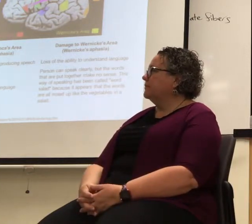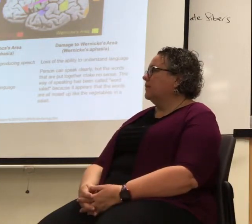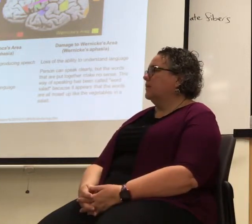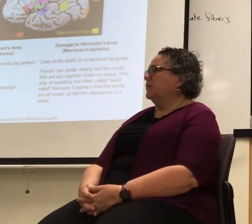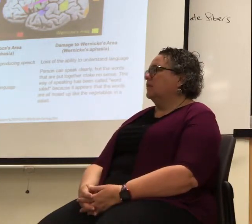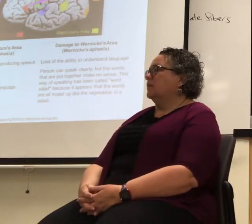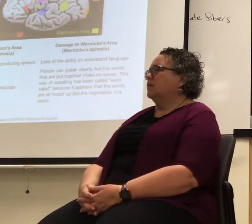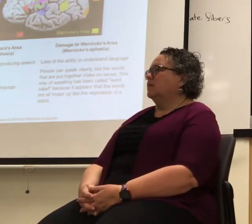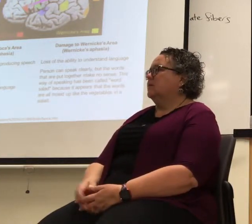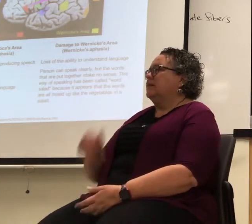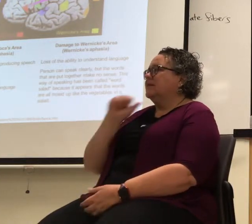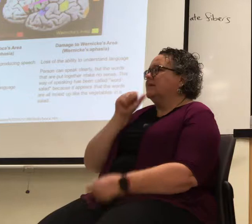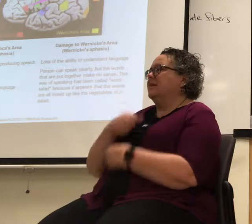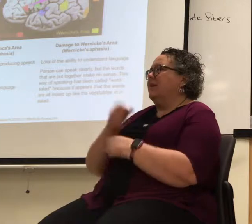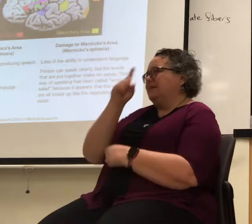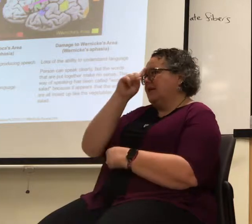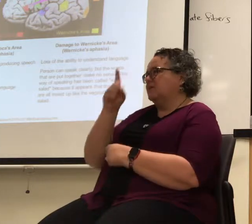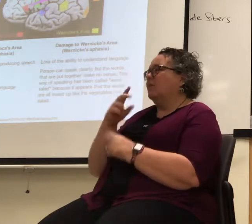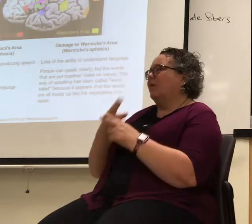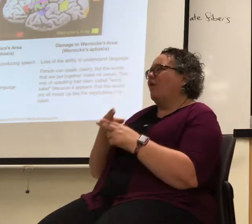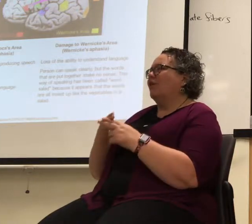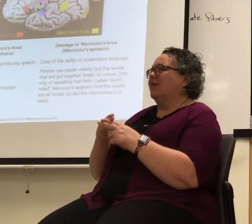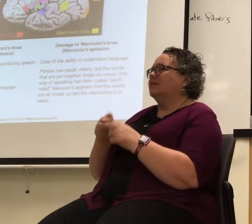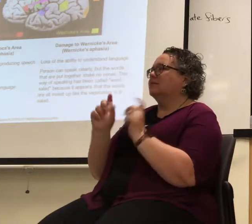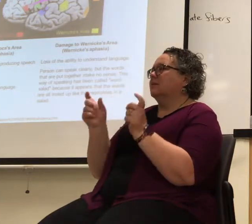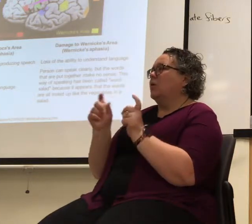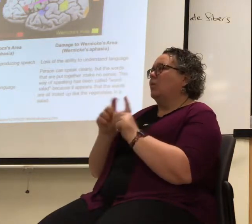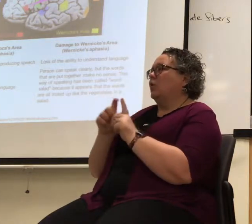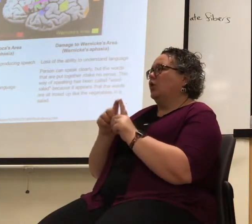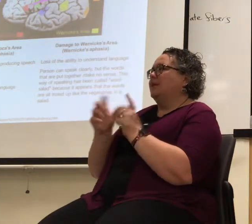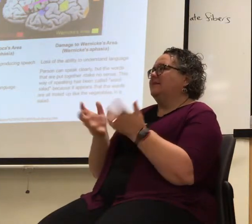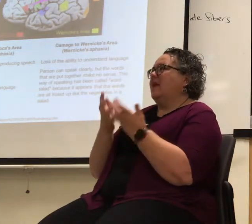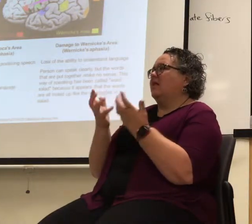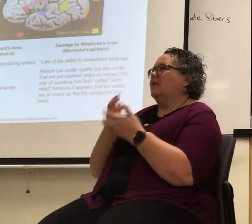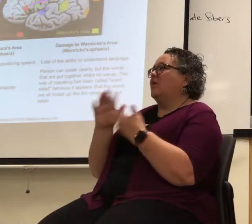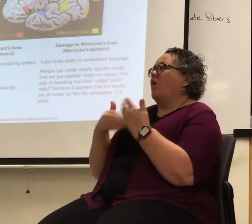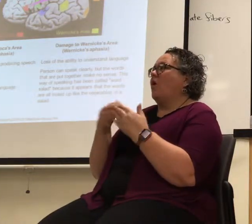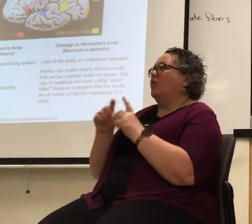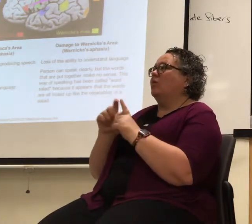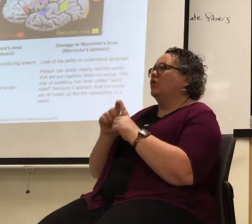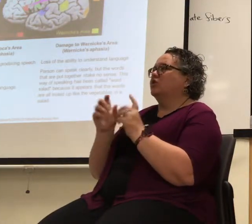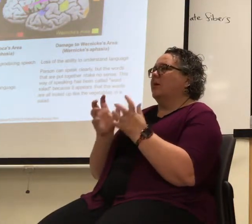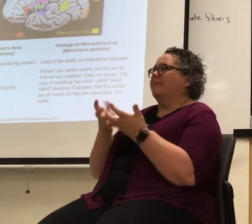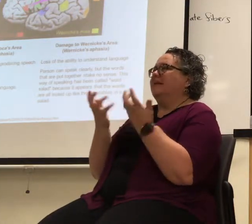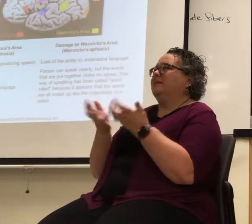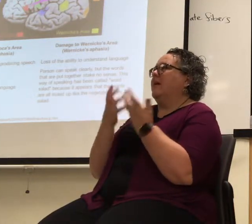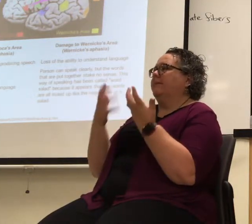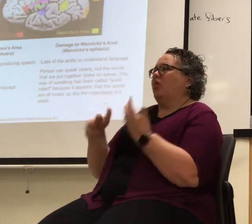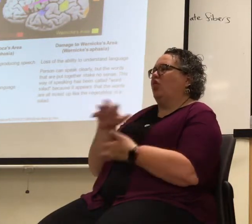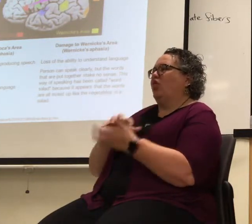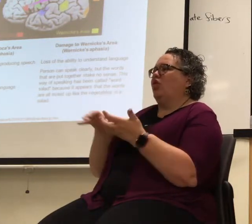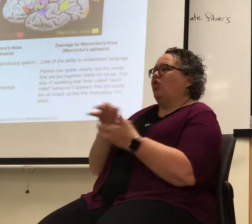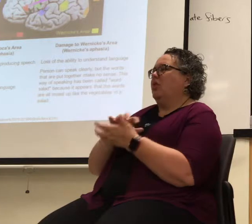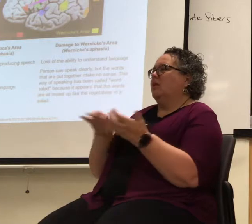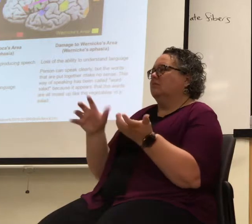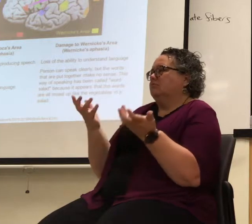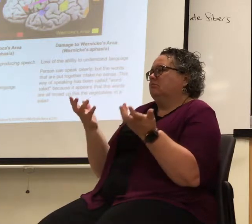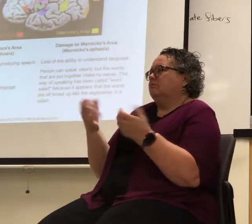It just doesn't make sense. They call it word salad. It's like all the words are mixed up in a salad.